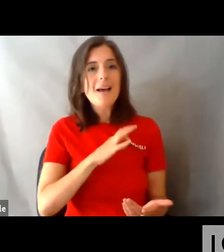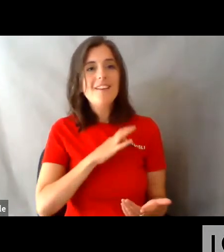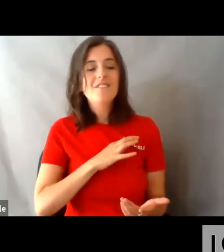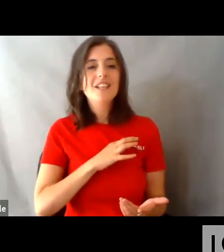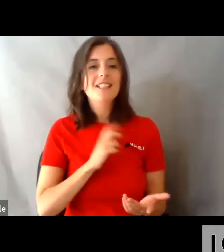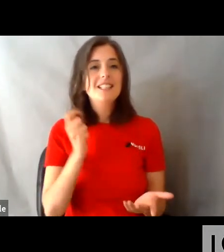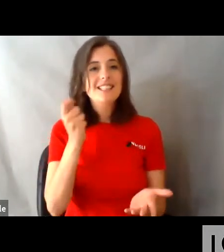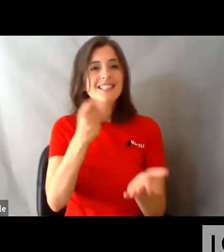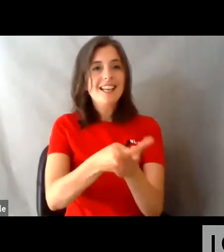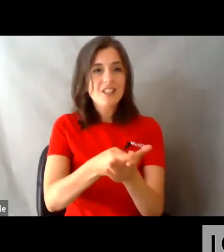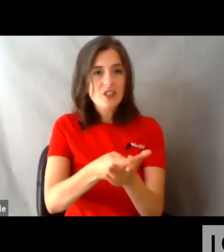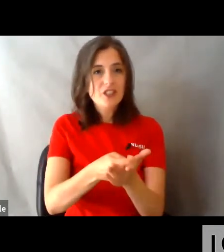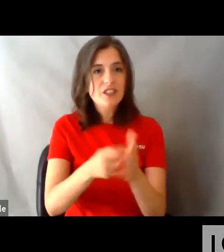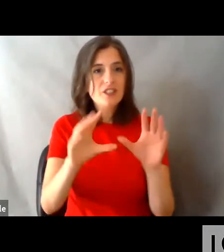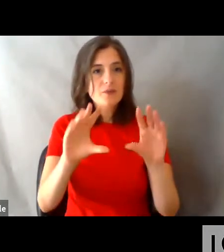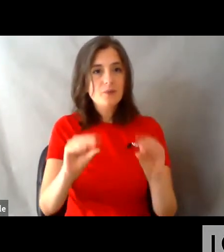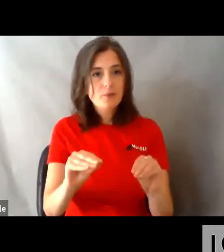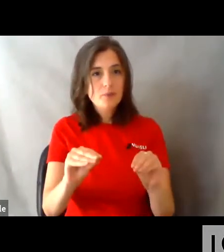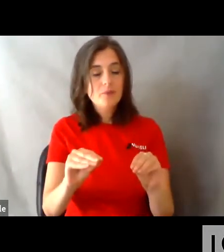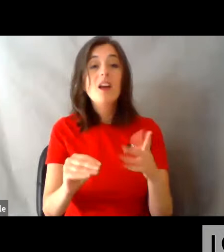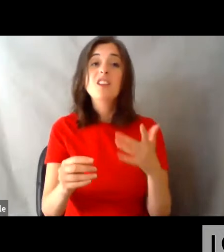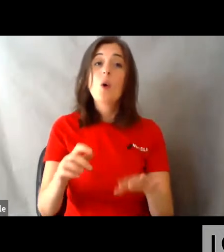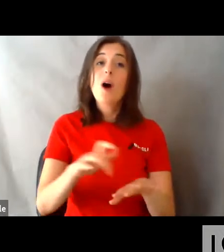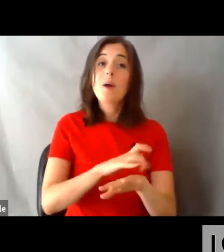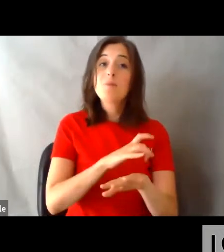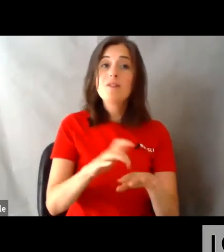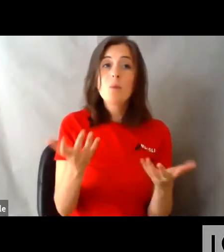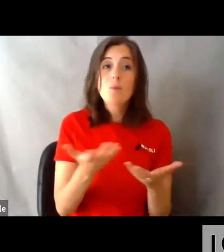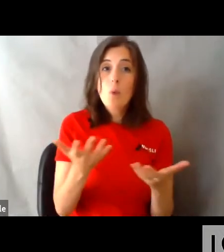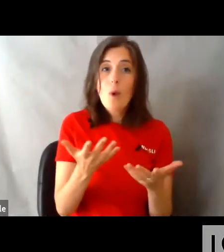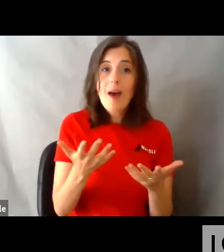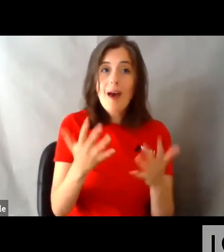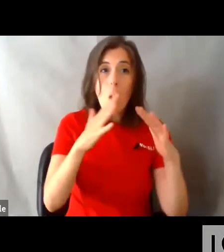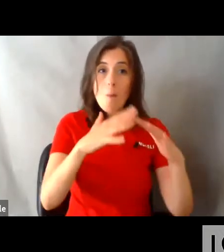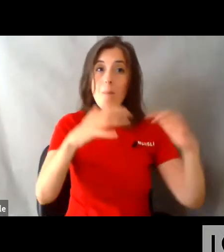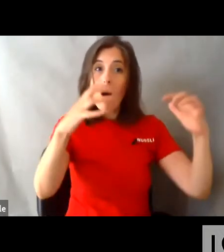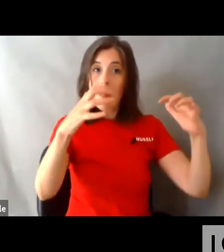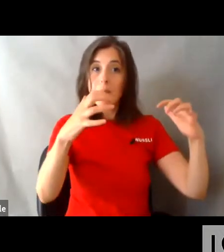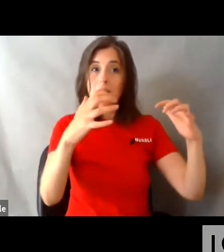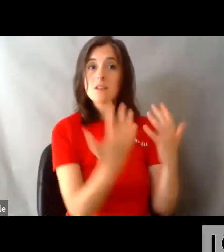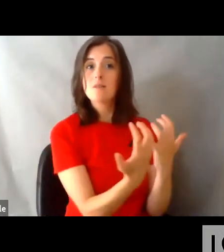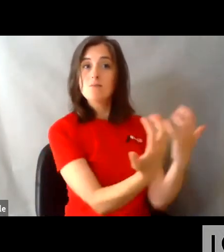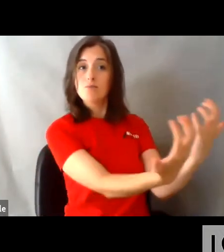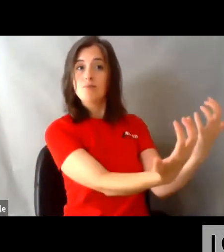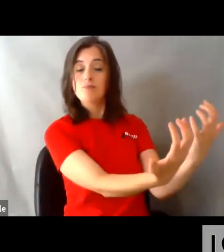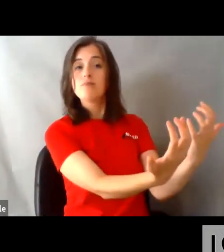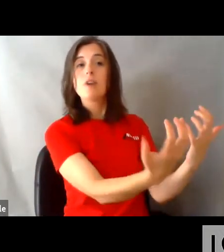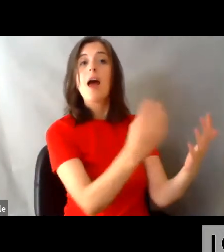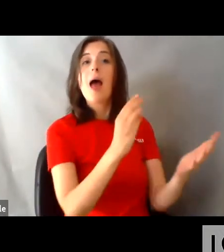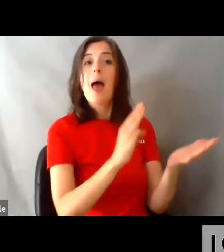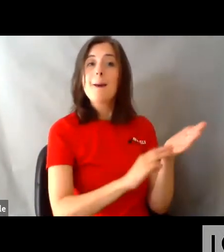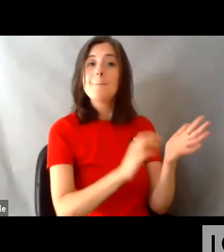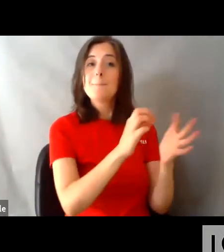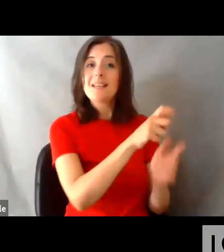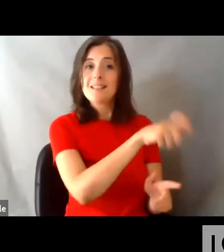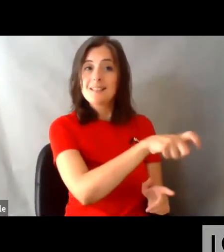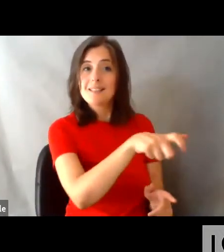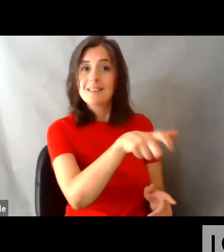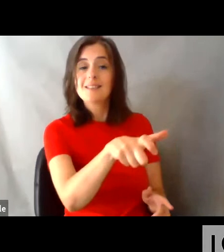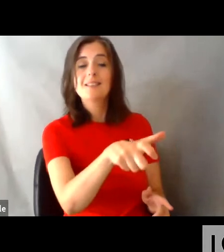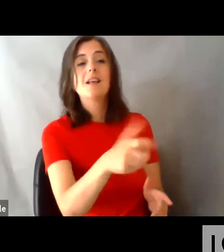was performed in Parliament in front of MPs as part of Unite Community's Day of Action Against Benefit